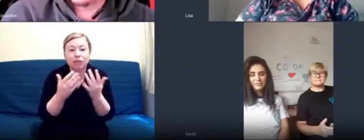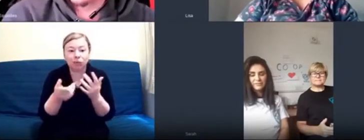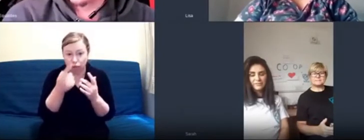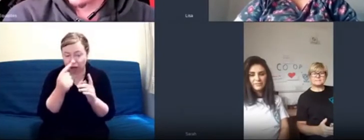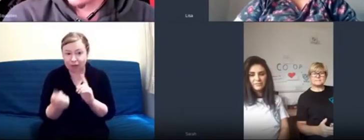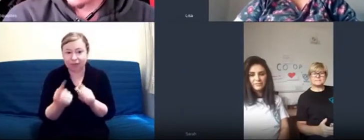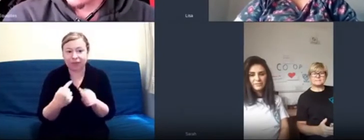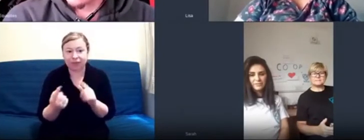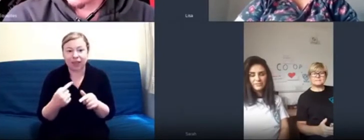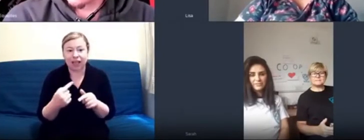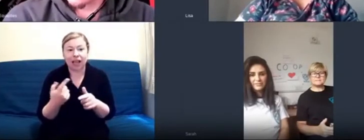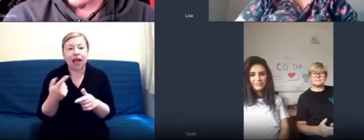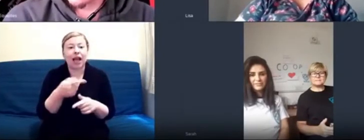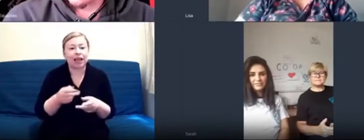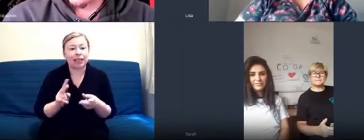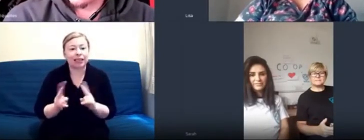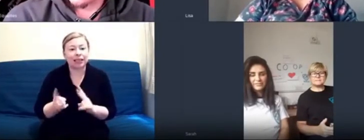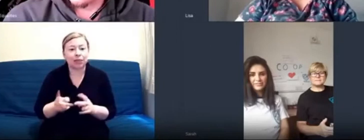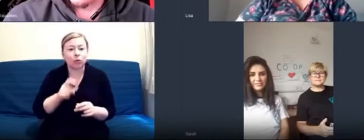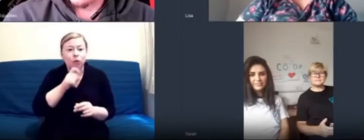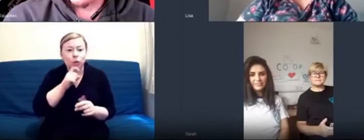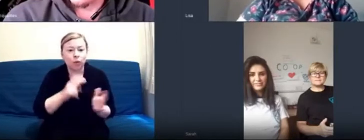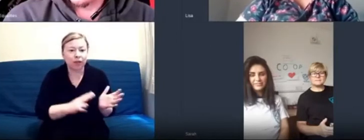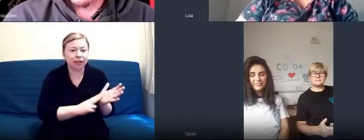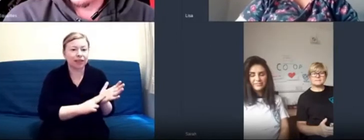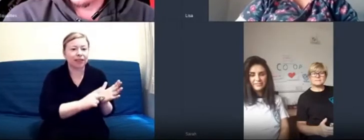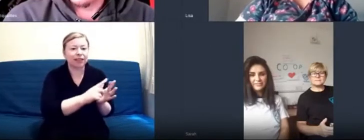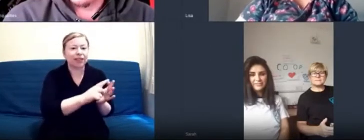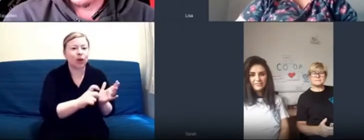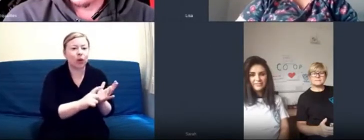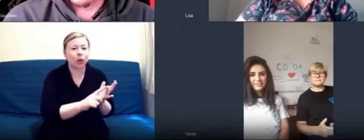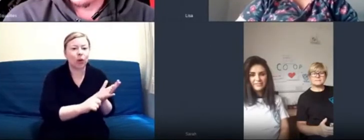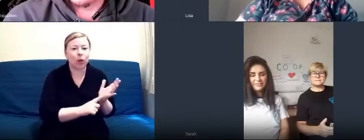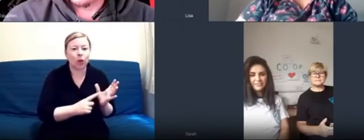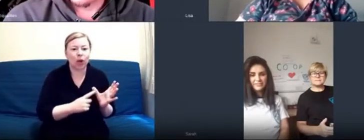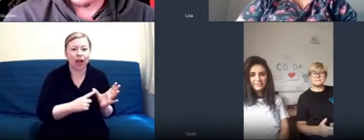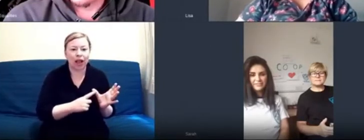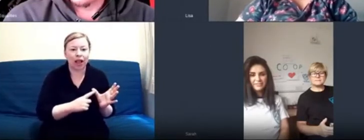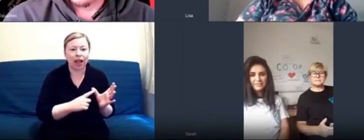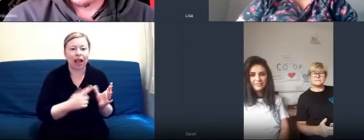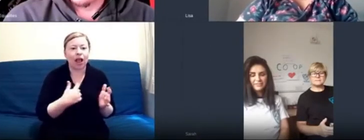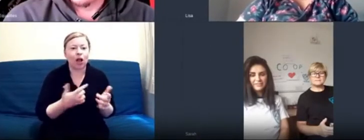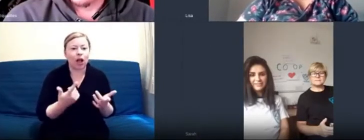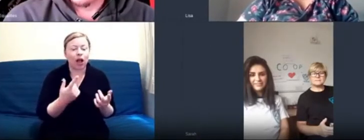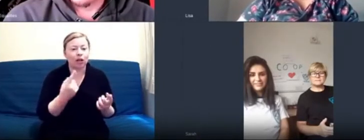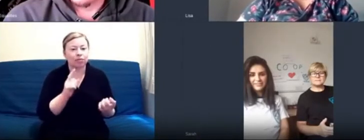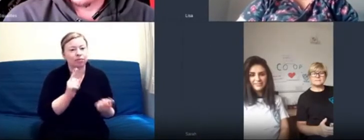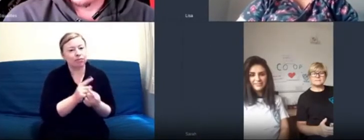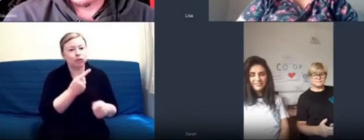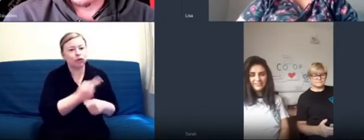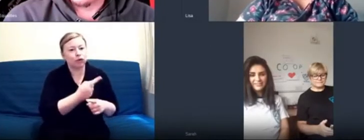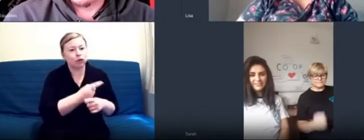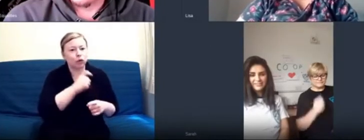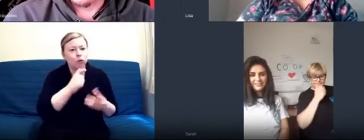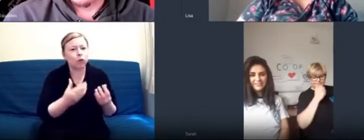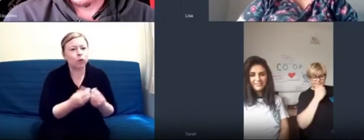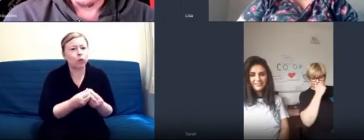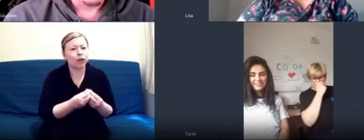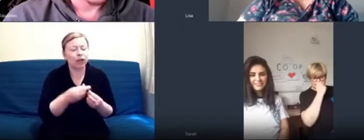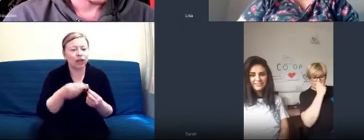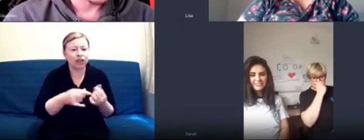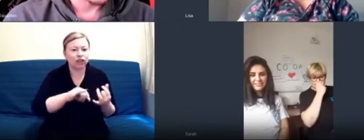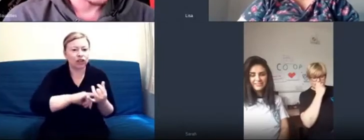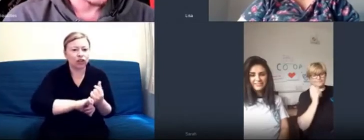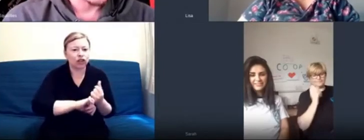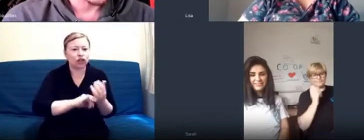We have Nicola today, who's going to be our interpreter. And our interview today is with Shield, where we have Seda